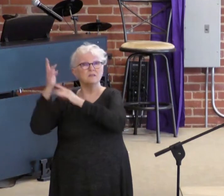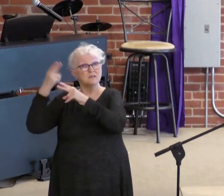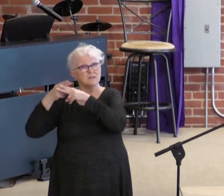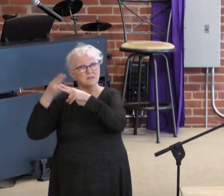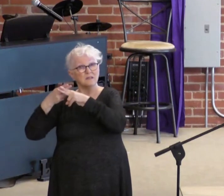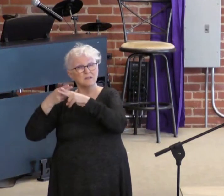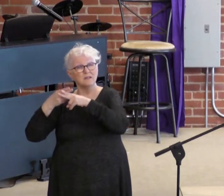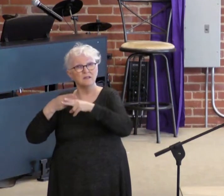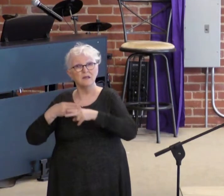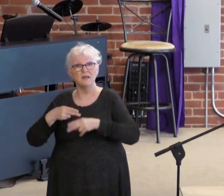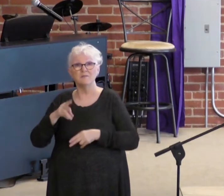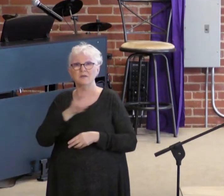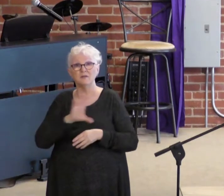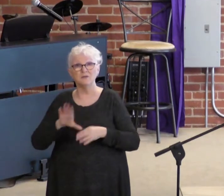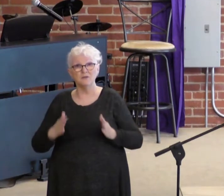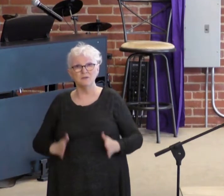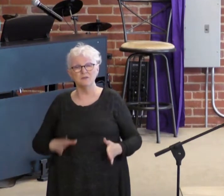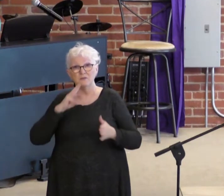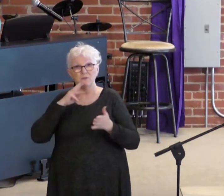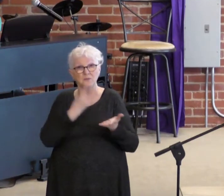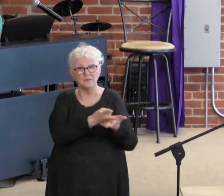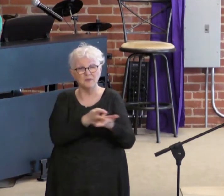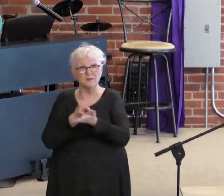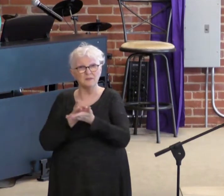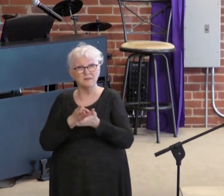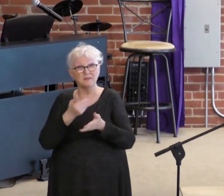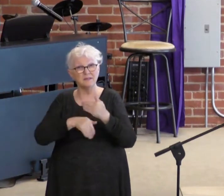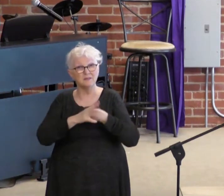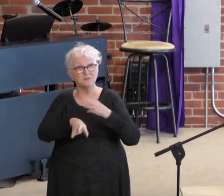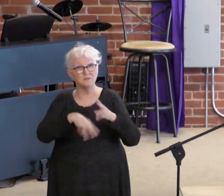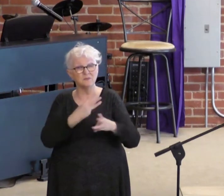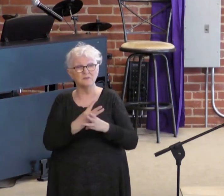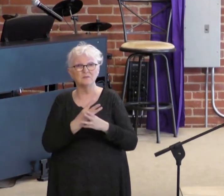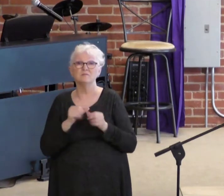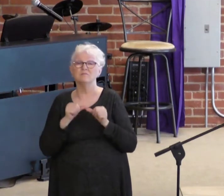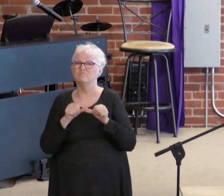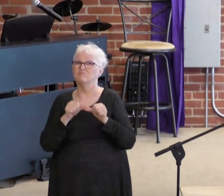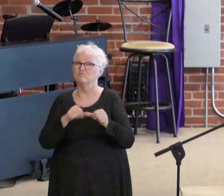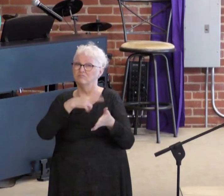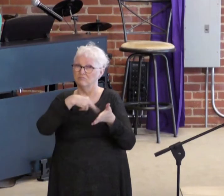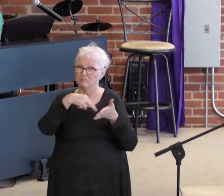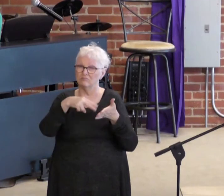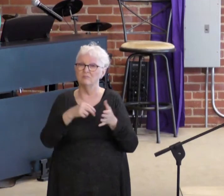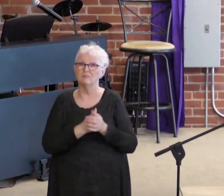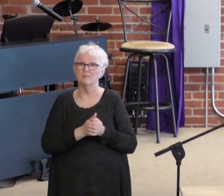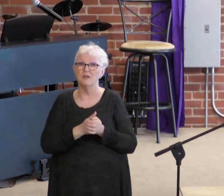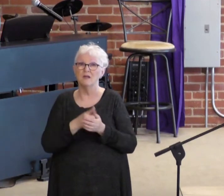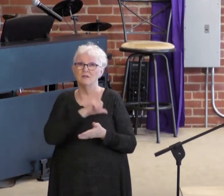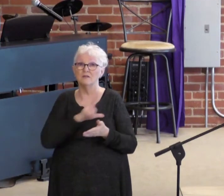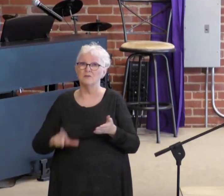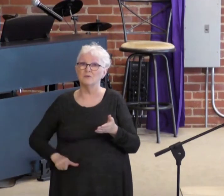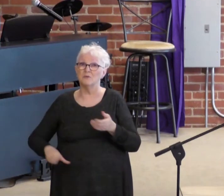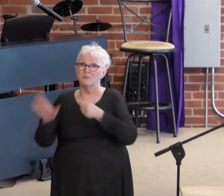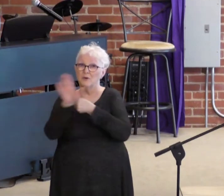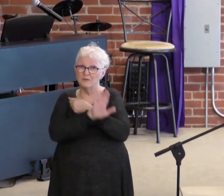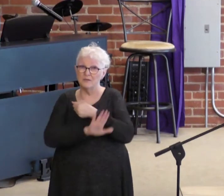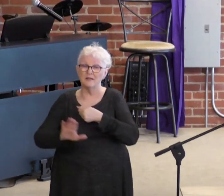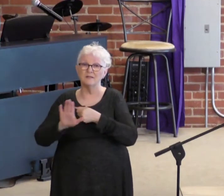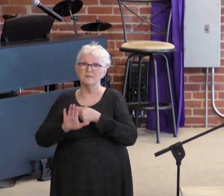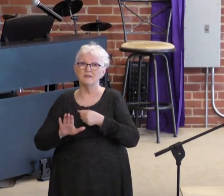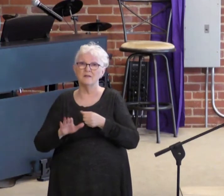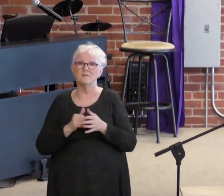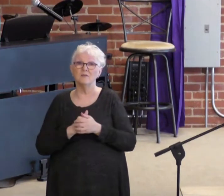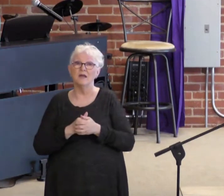witness in the world. But as we continue reading this psalm, it says, the Lord protects them and keeps